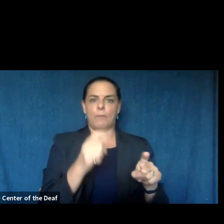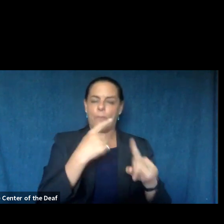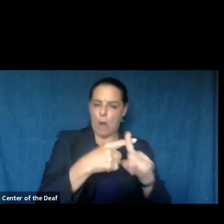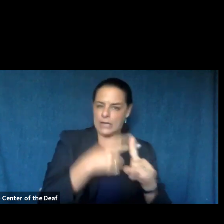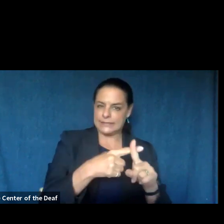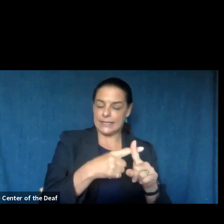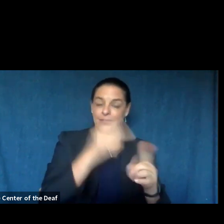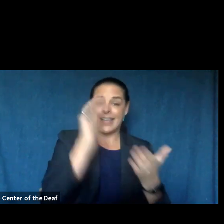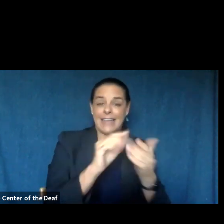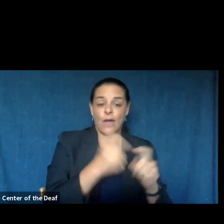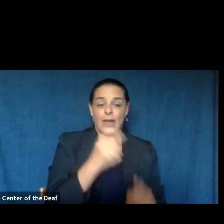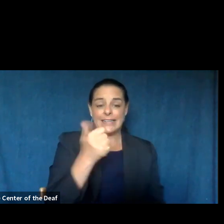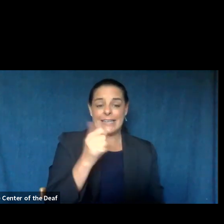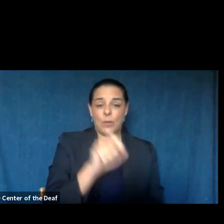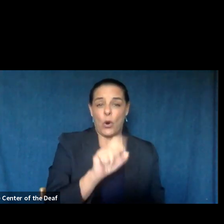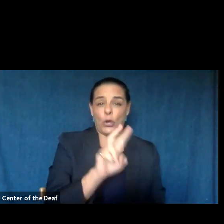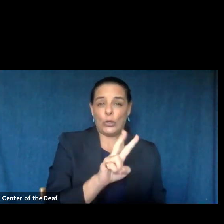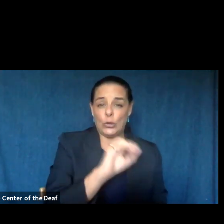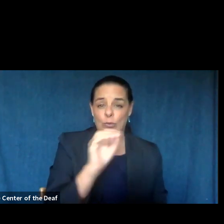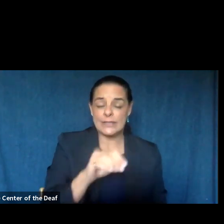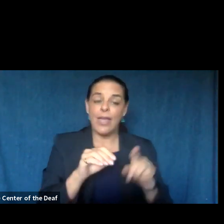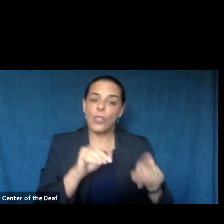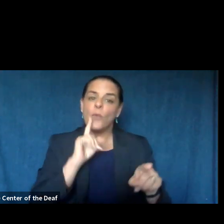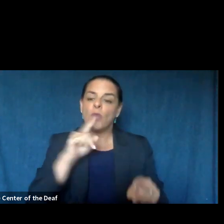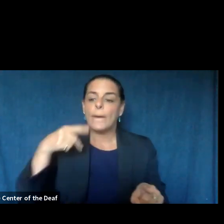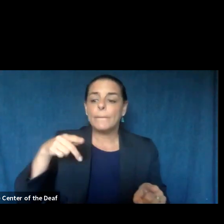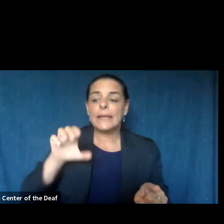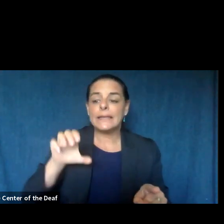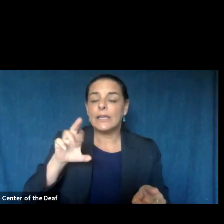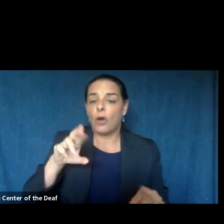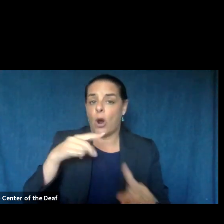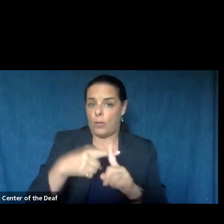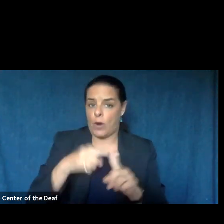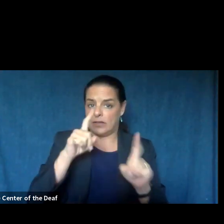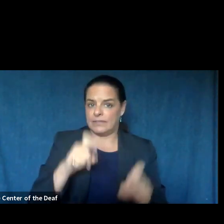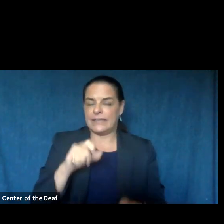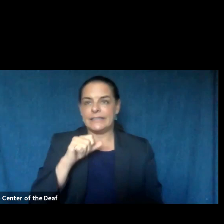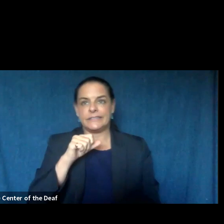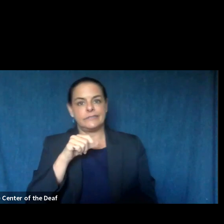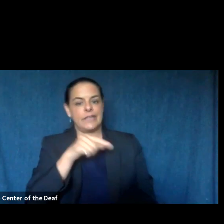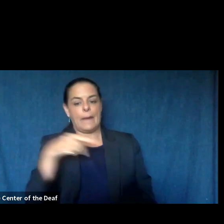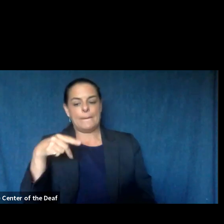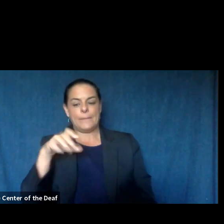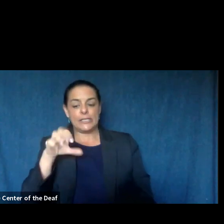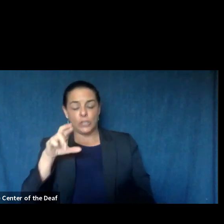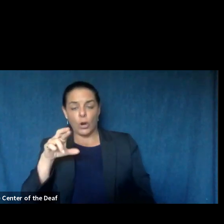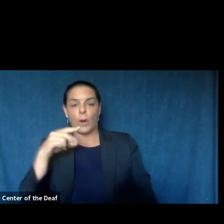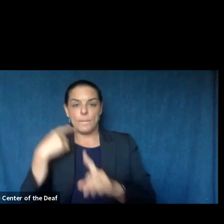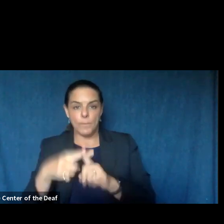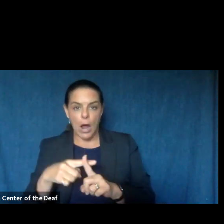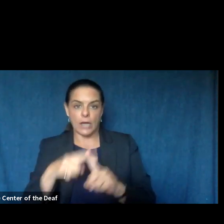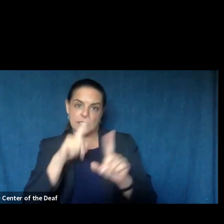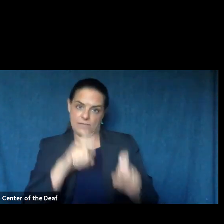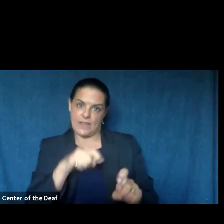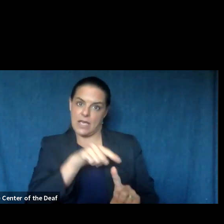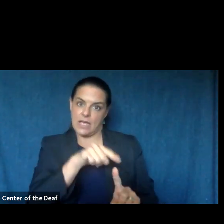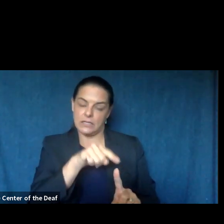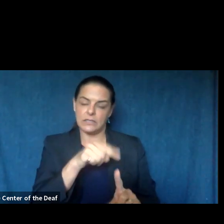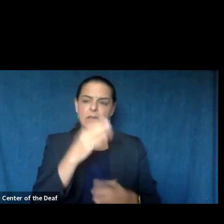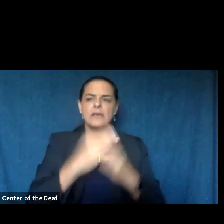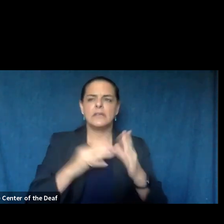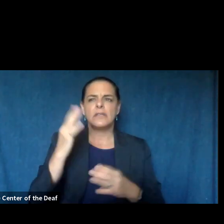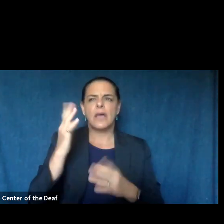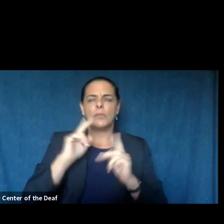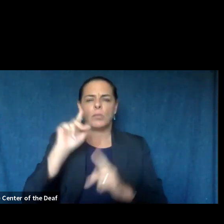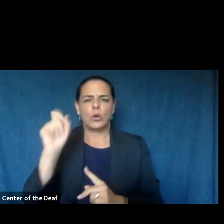note, those tests are PCR positive tests. Those are not antigen tests. Those are PCR positive tests. And there's been some question about,